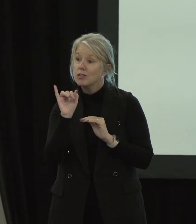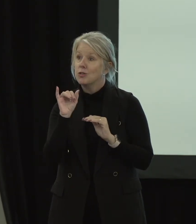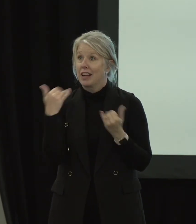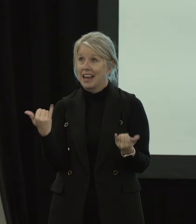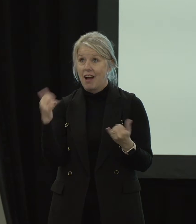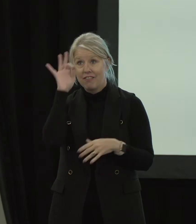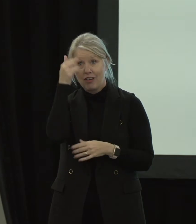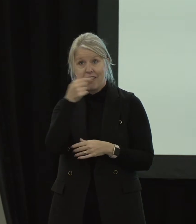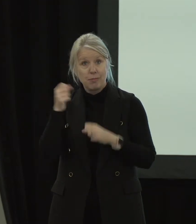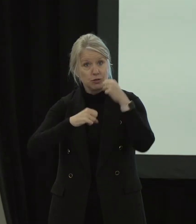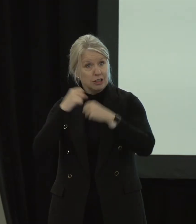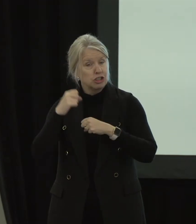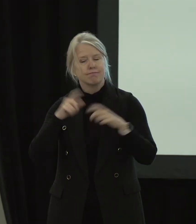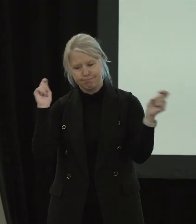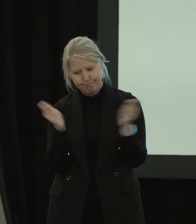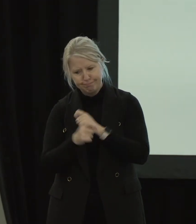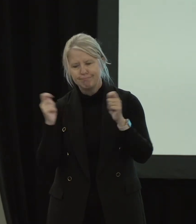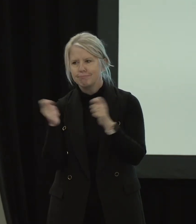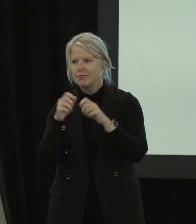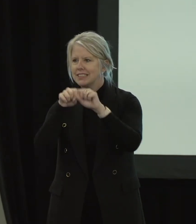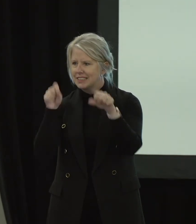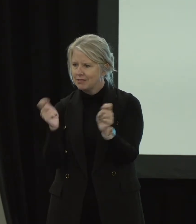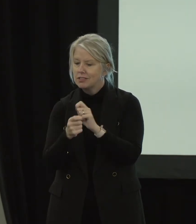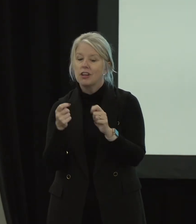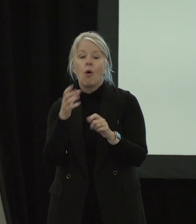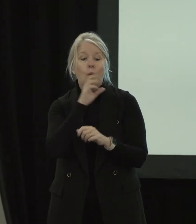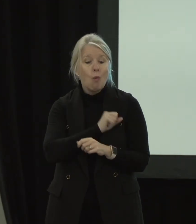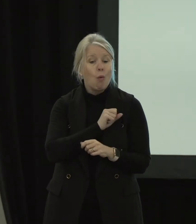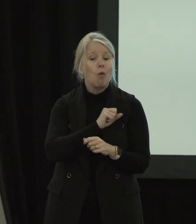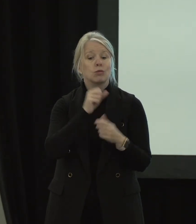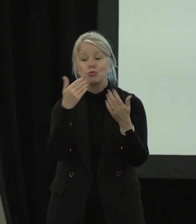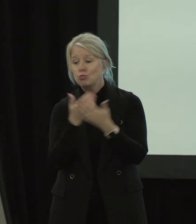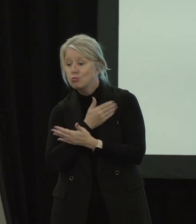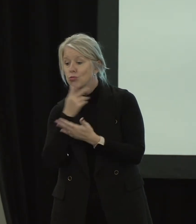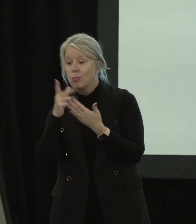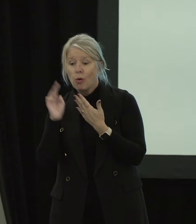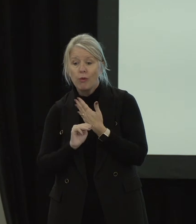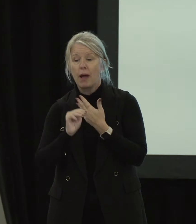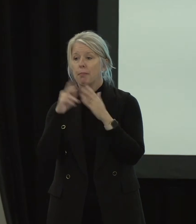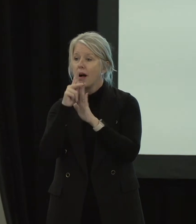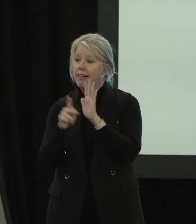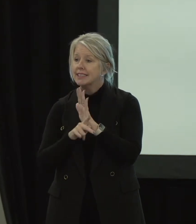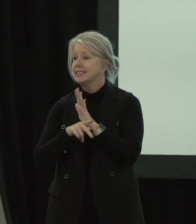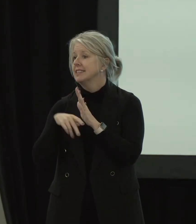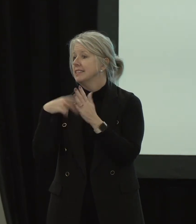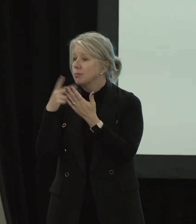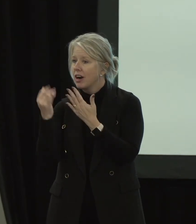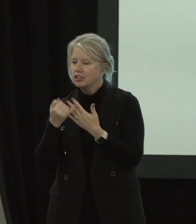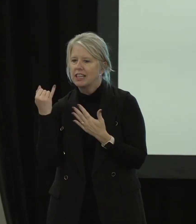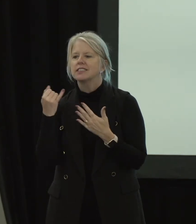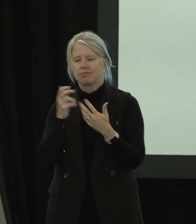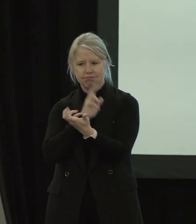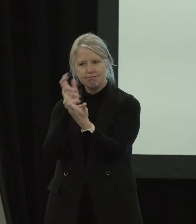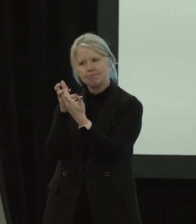government structures and systems to ensure that old and new programs, policies, and initiatives